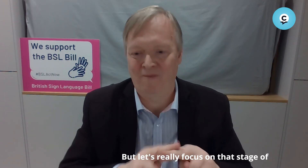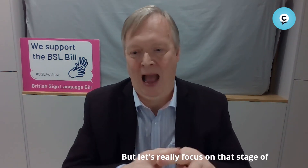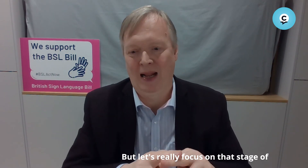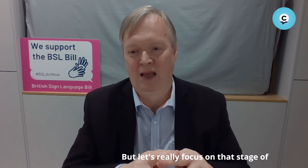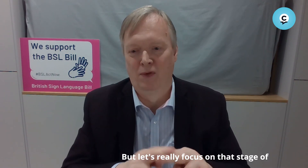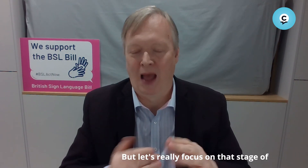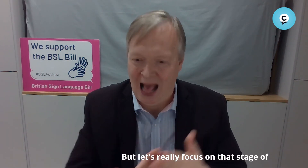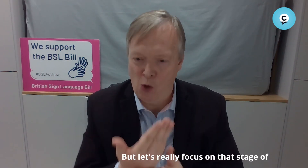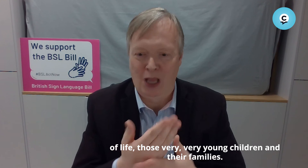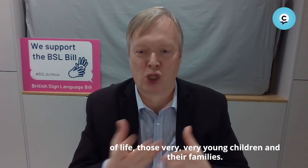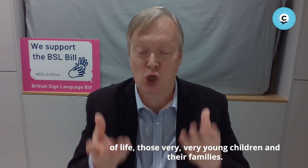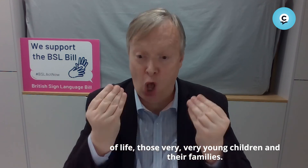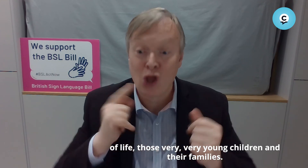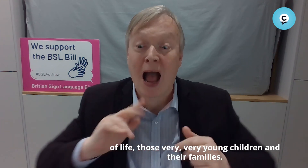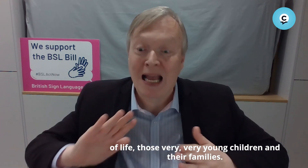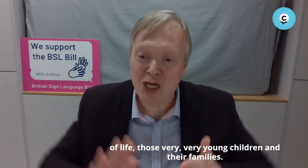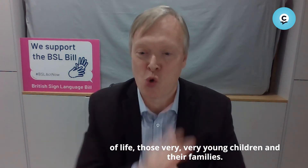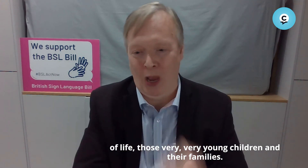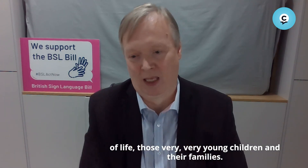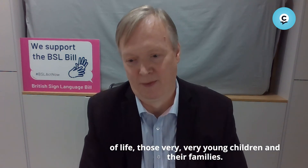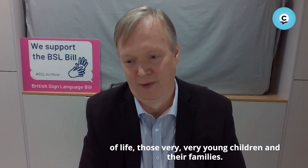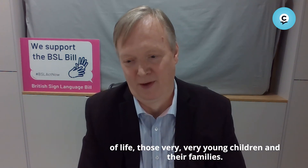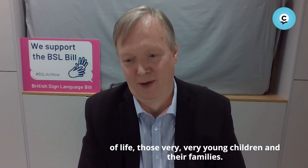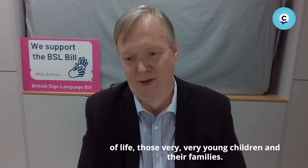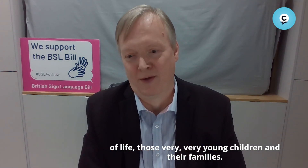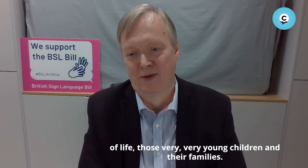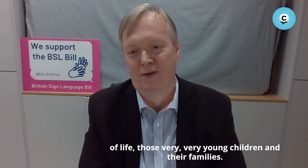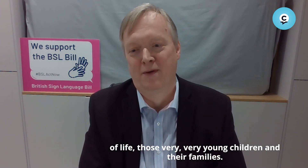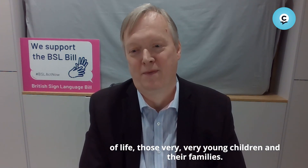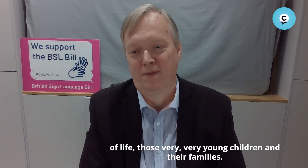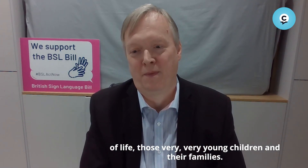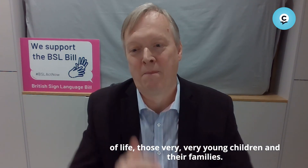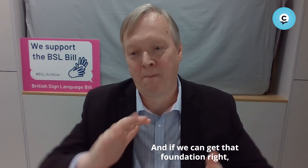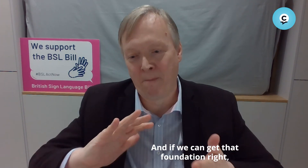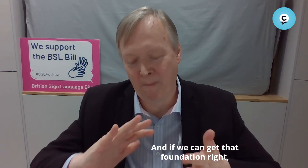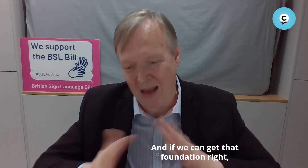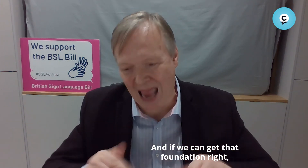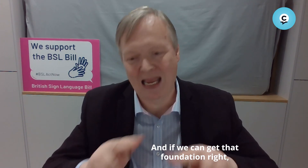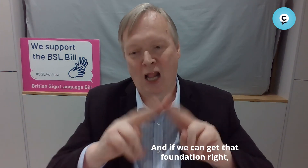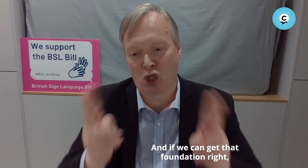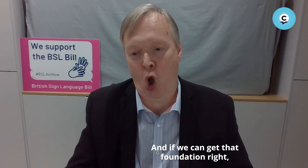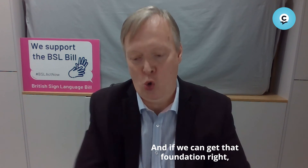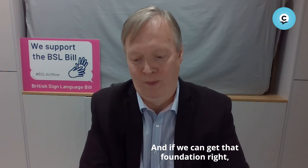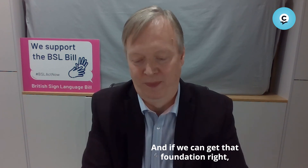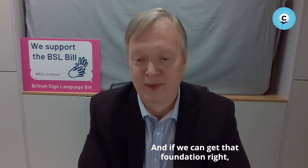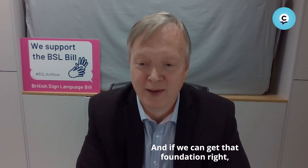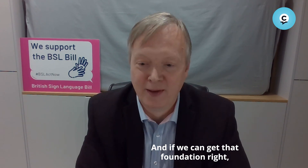on that stage of life, those very, very young children and their families. And if we can get that foundation right,